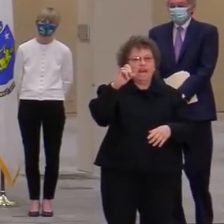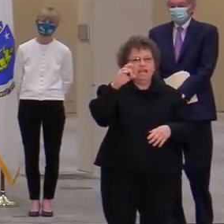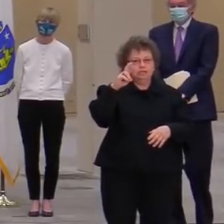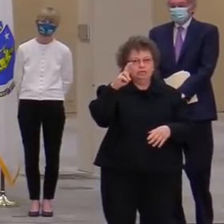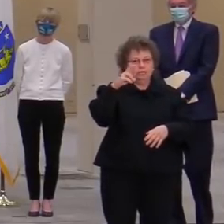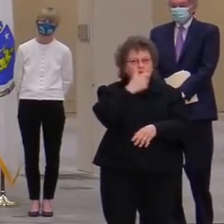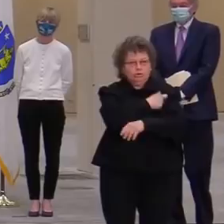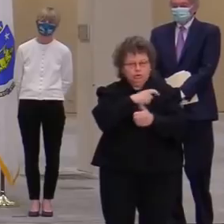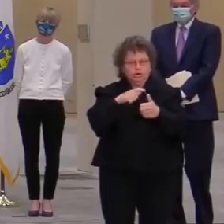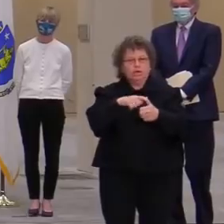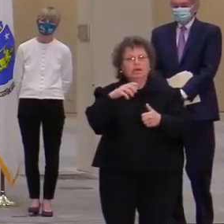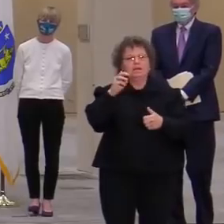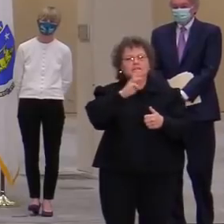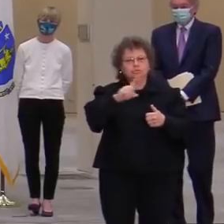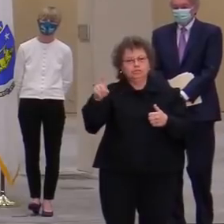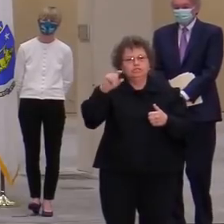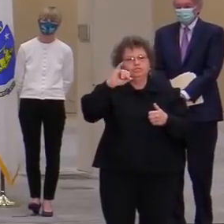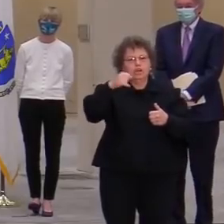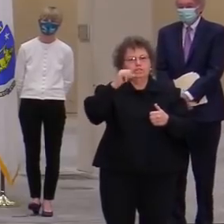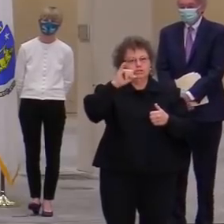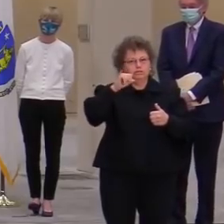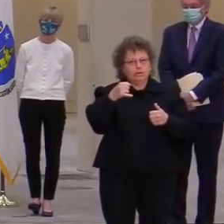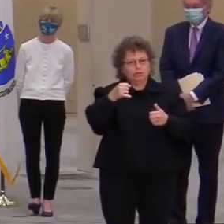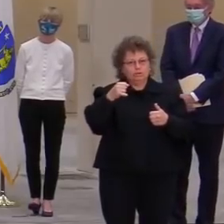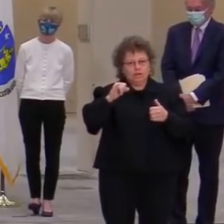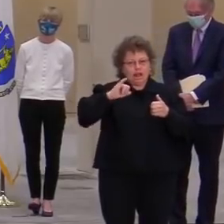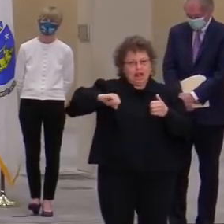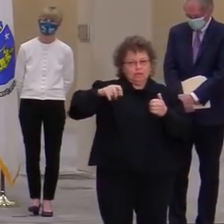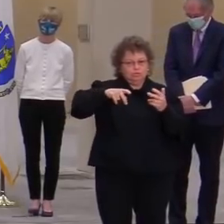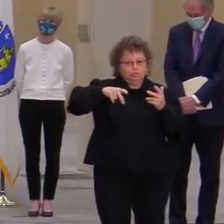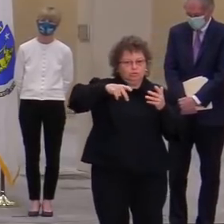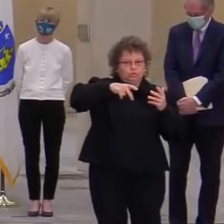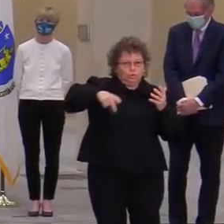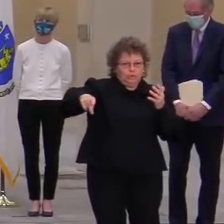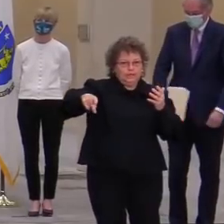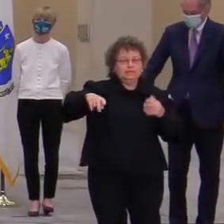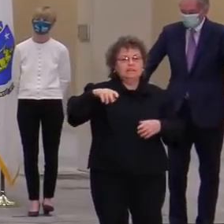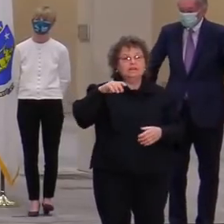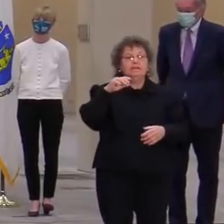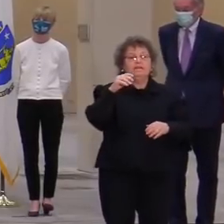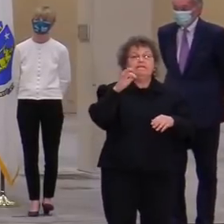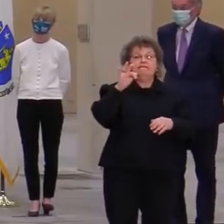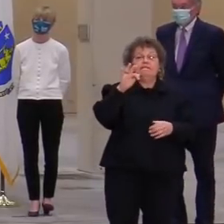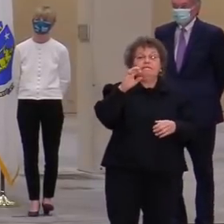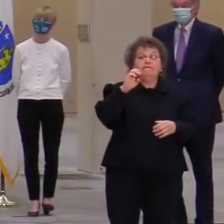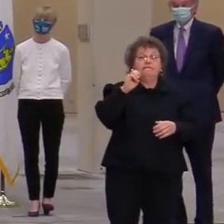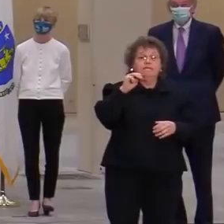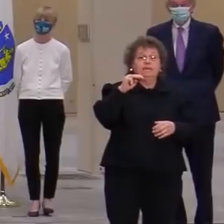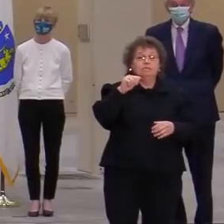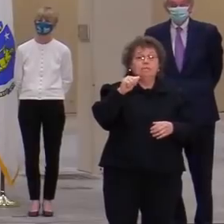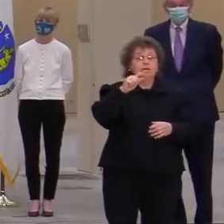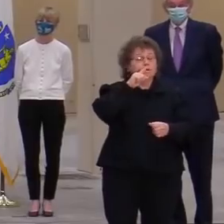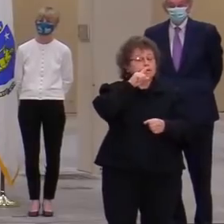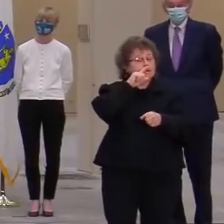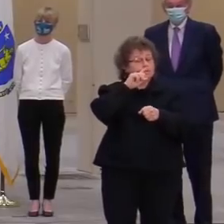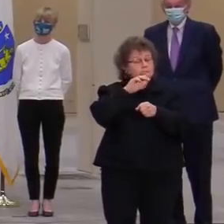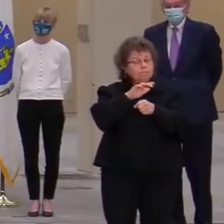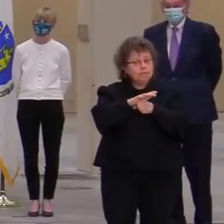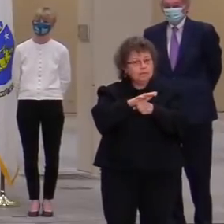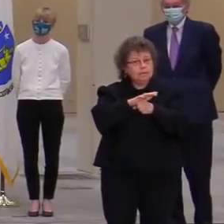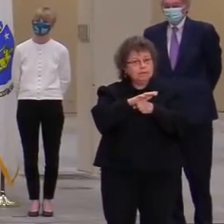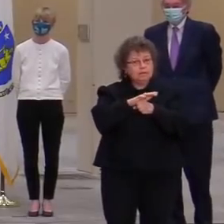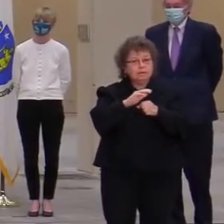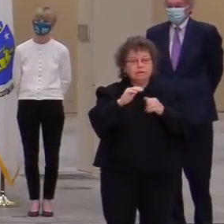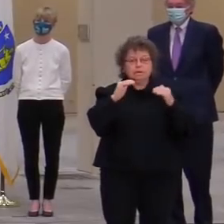Johnson vaccination for the last 2 weeks. FEMA is committed to ensuring that the impartial and